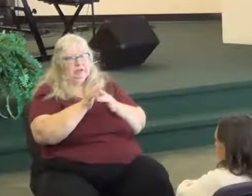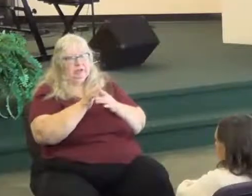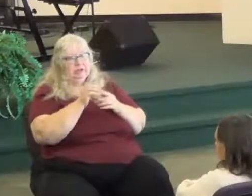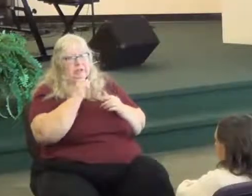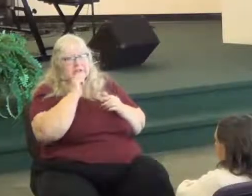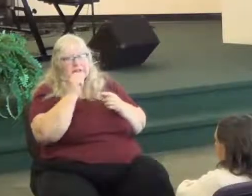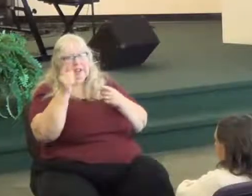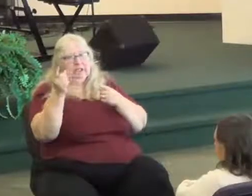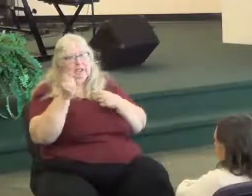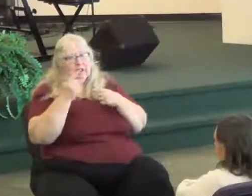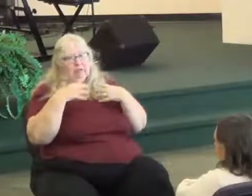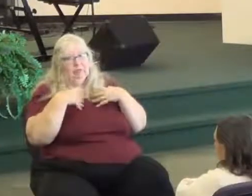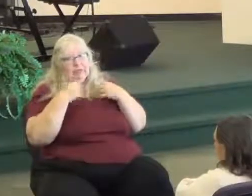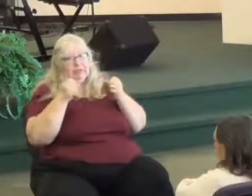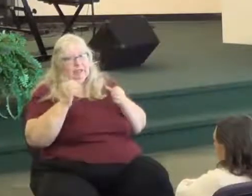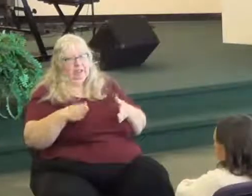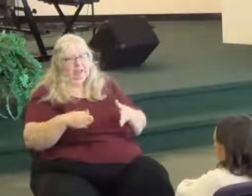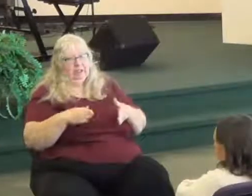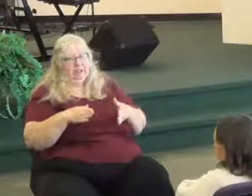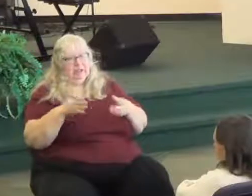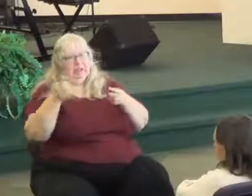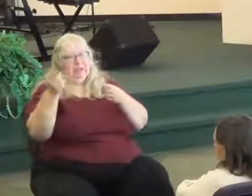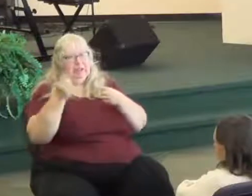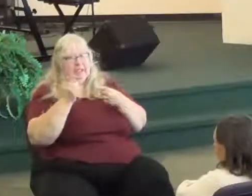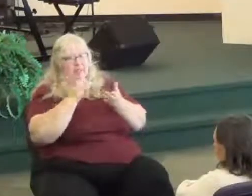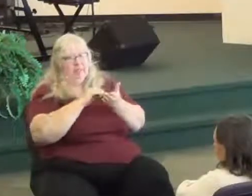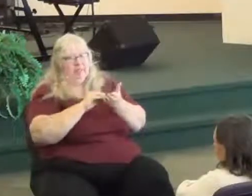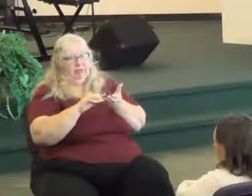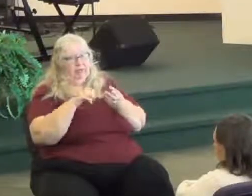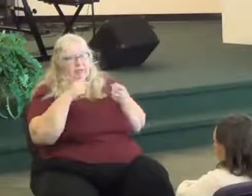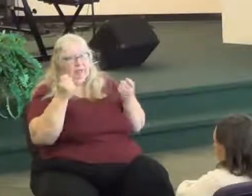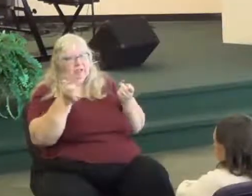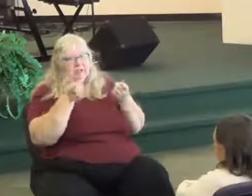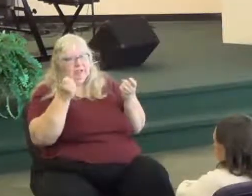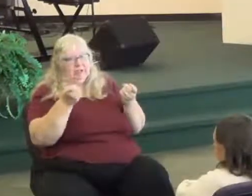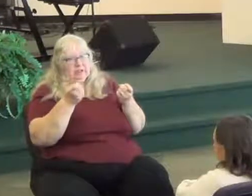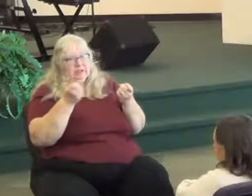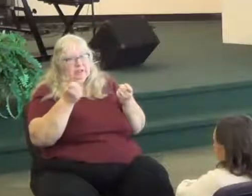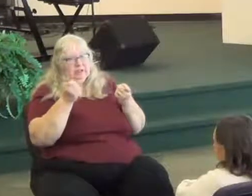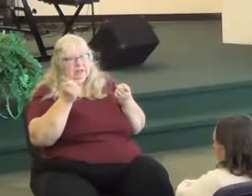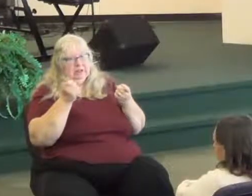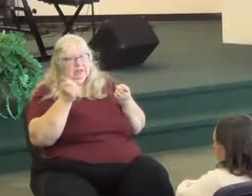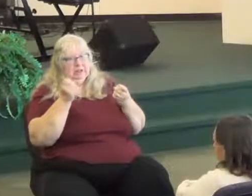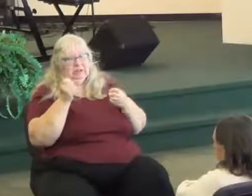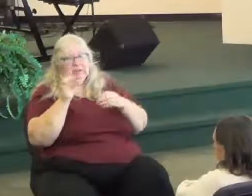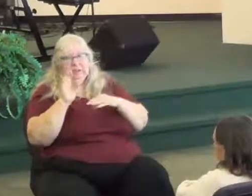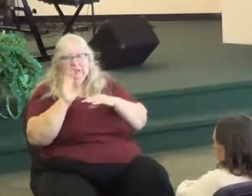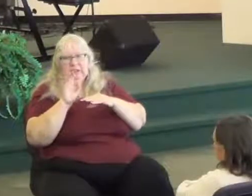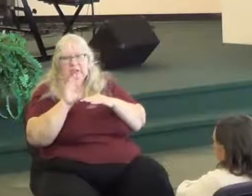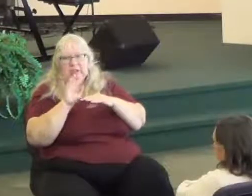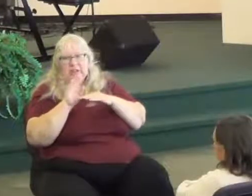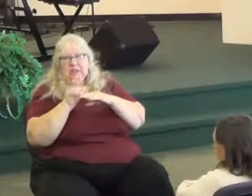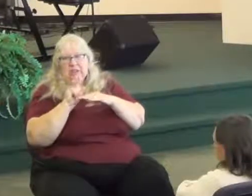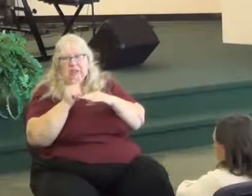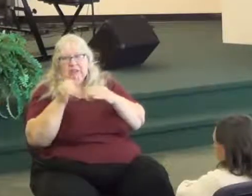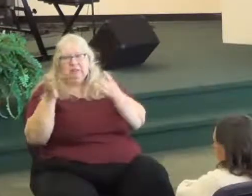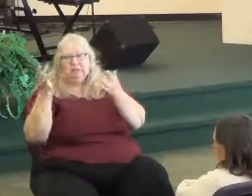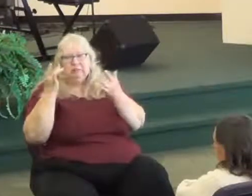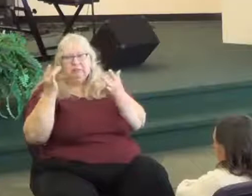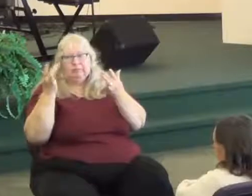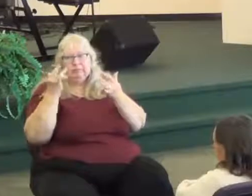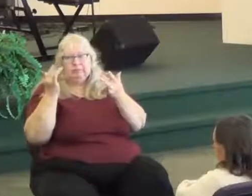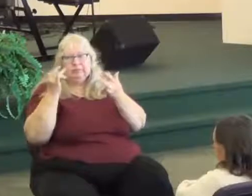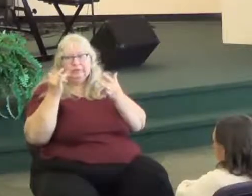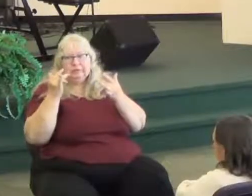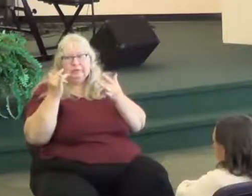healer. He came to forgive sins. So they call and they say, you know, have pity on us. So he goes, okay,